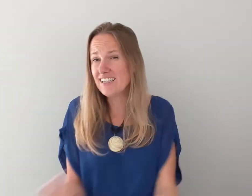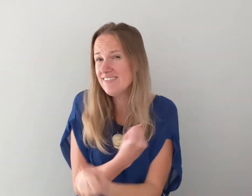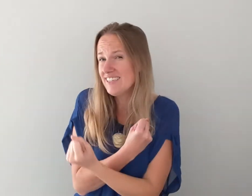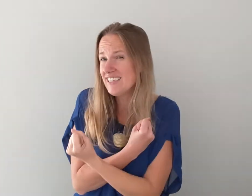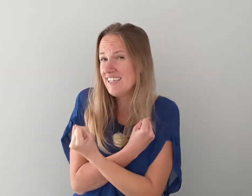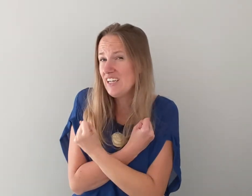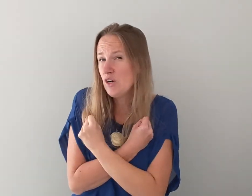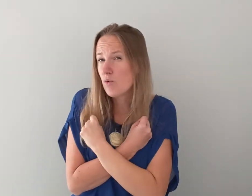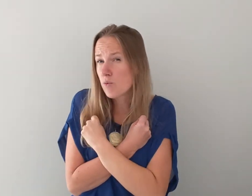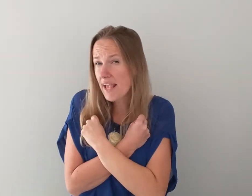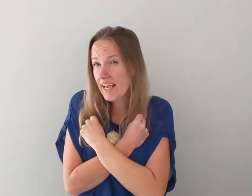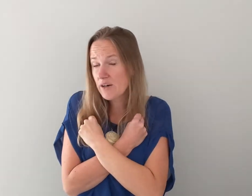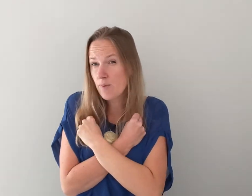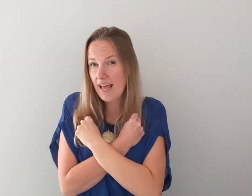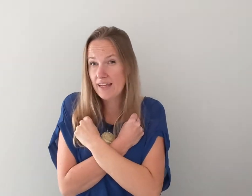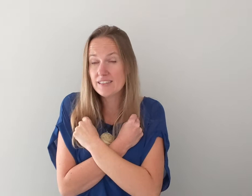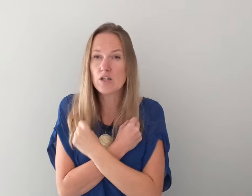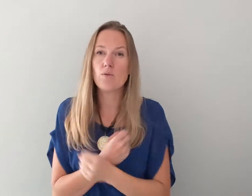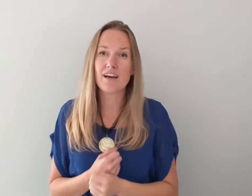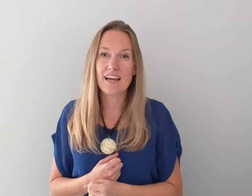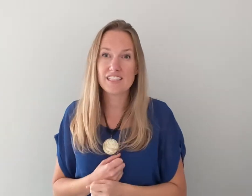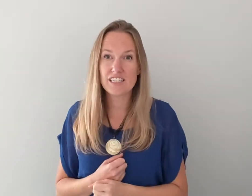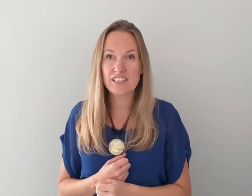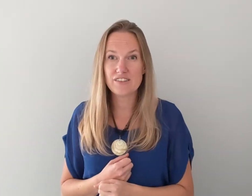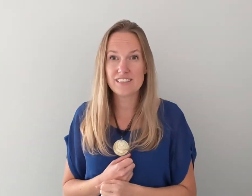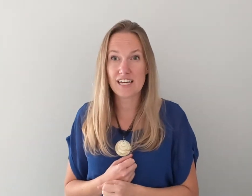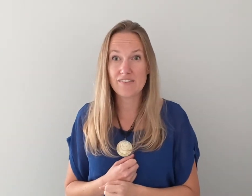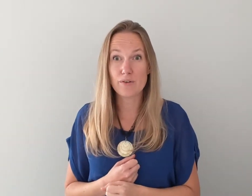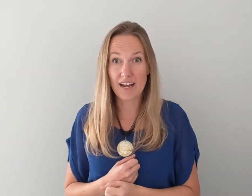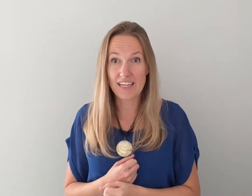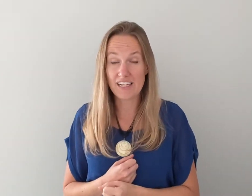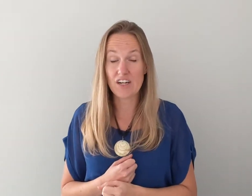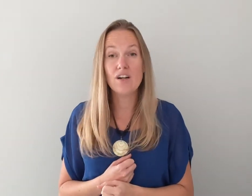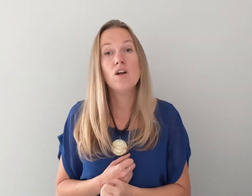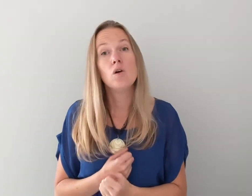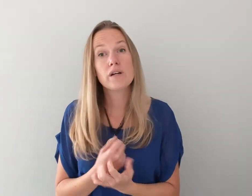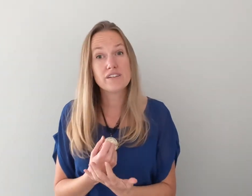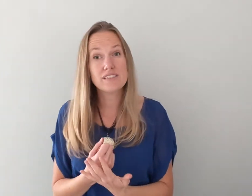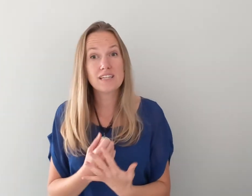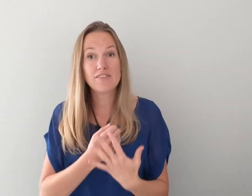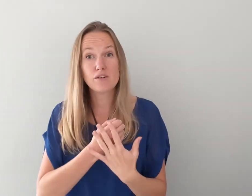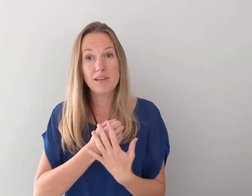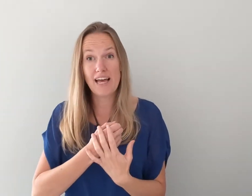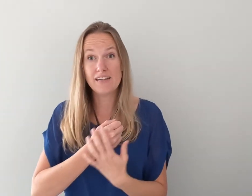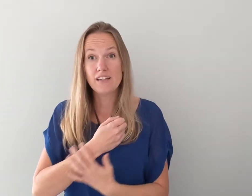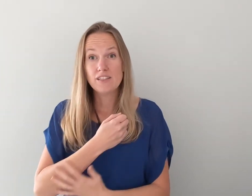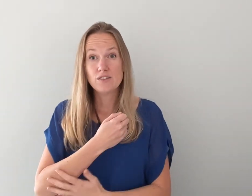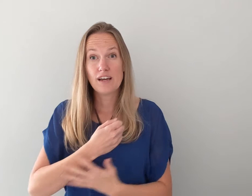love ran red. So we're not actually going to do the sign for running here. We're going to do the sign for bled. So you have